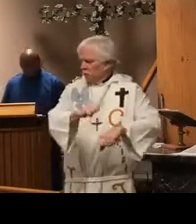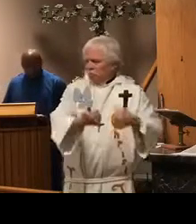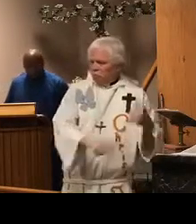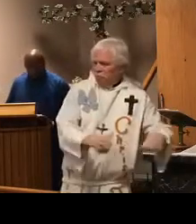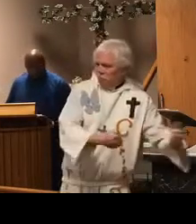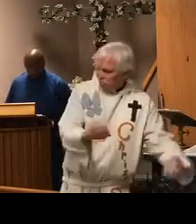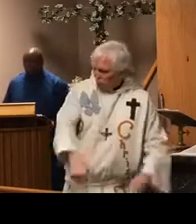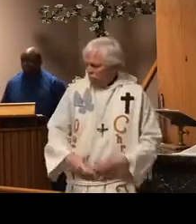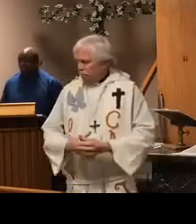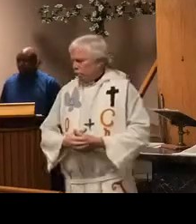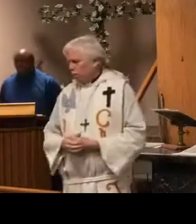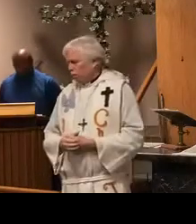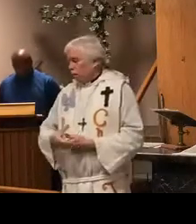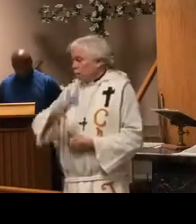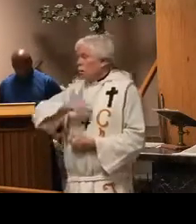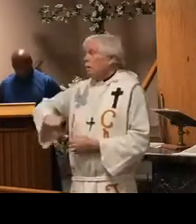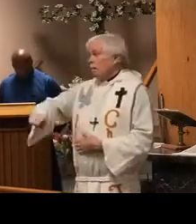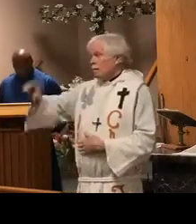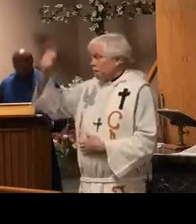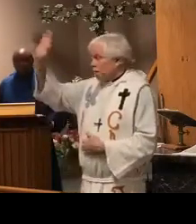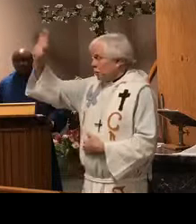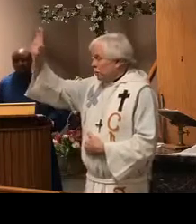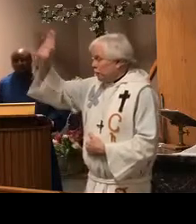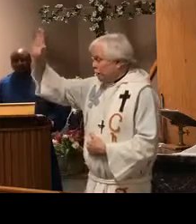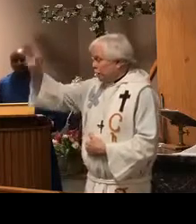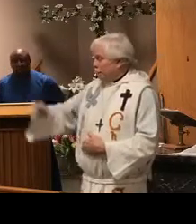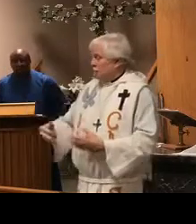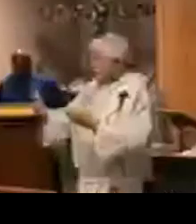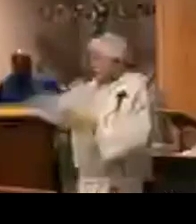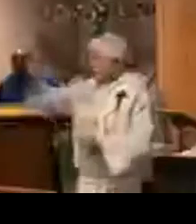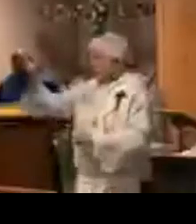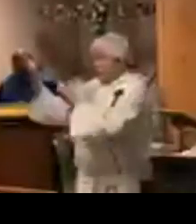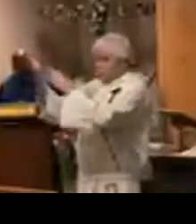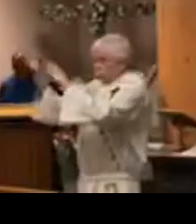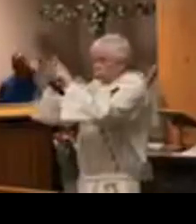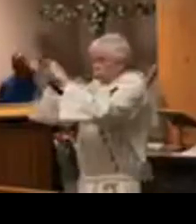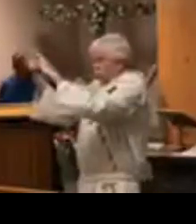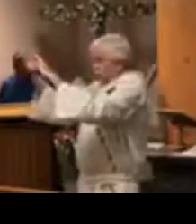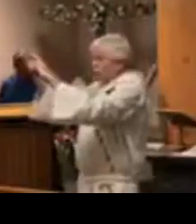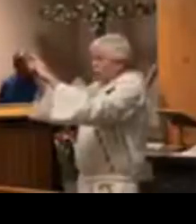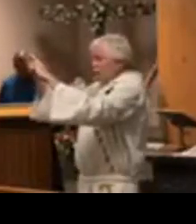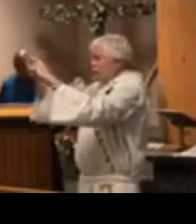Lord, your right hand has truly gained a glorious victory.